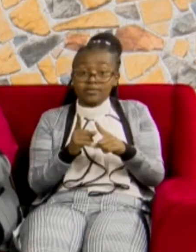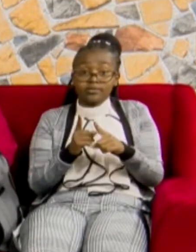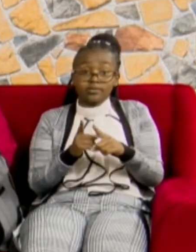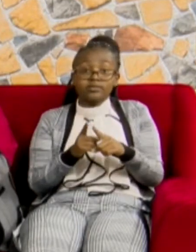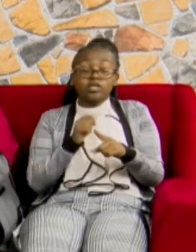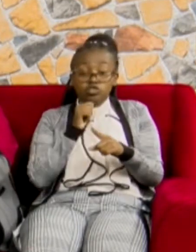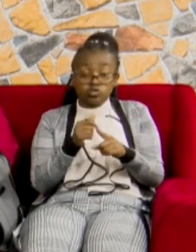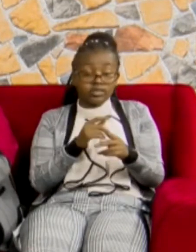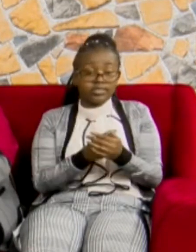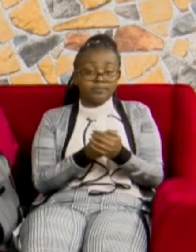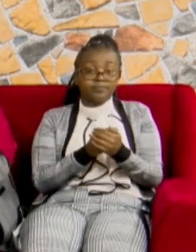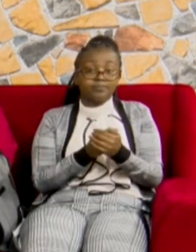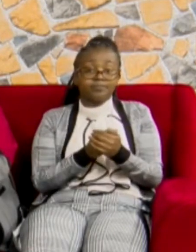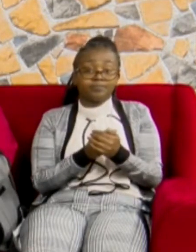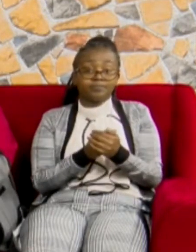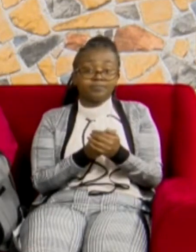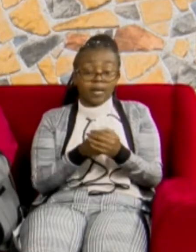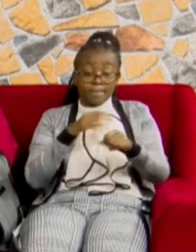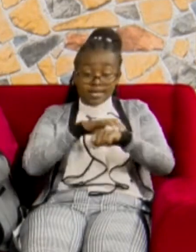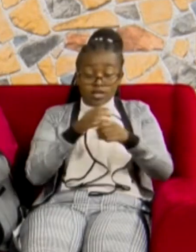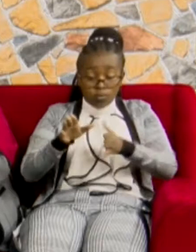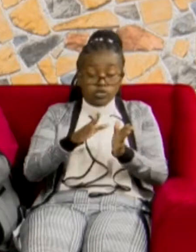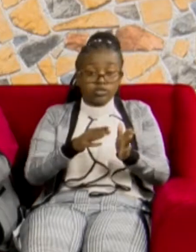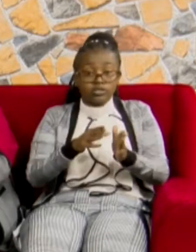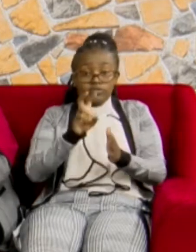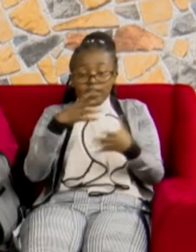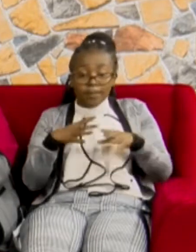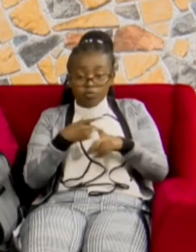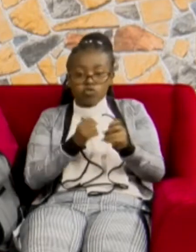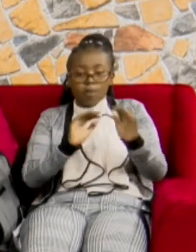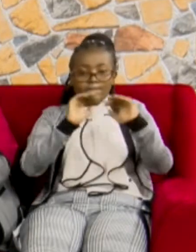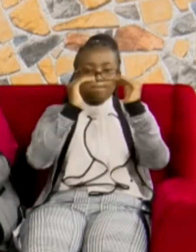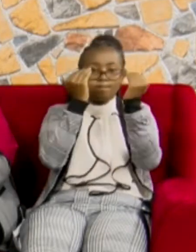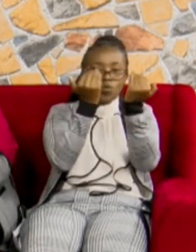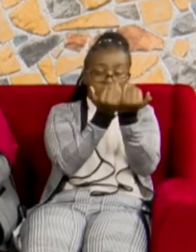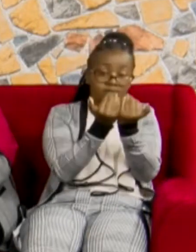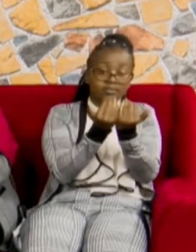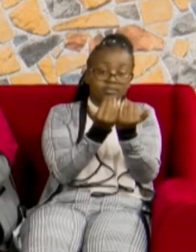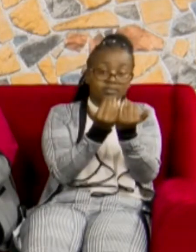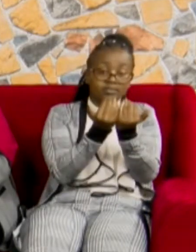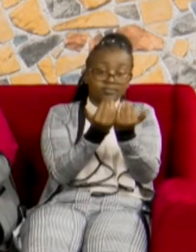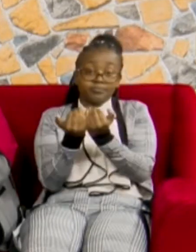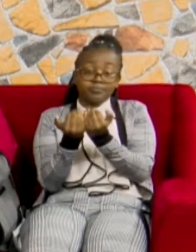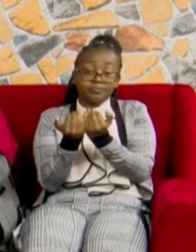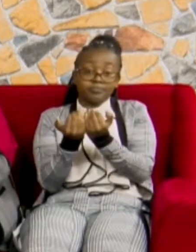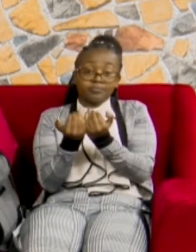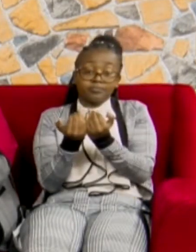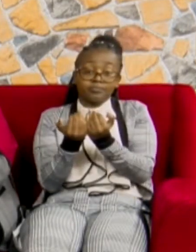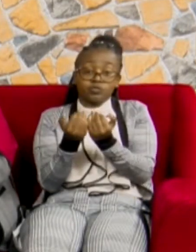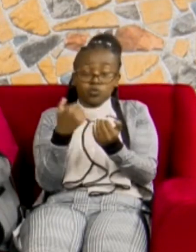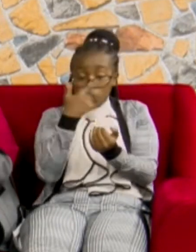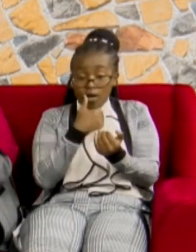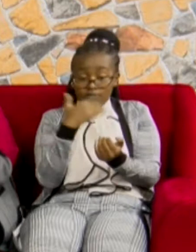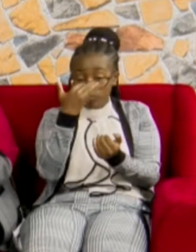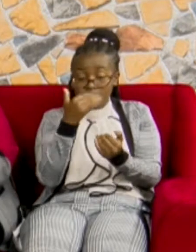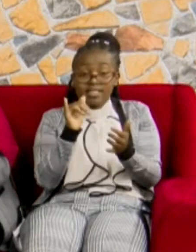ethnicity, it doesn't. So I got the opportunity to see people from all over the world who had autism,